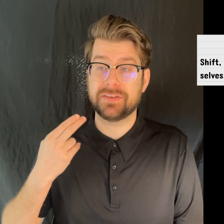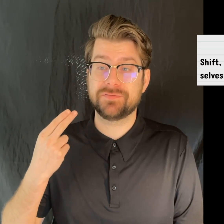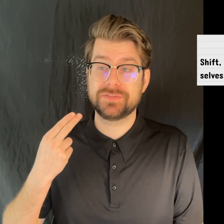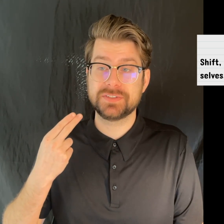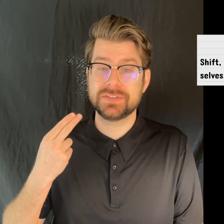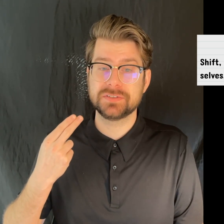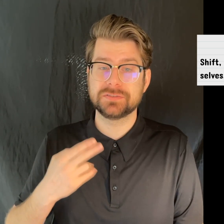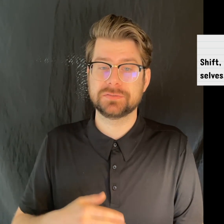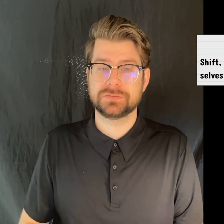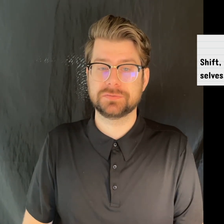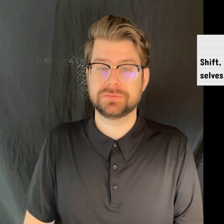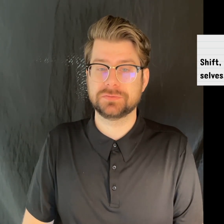slaves,